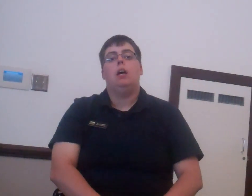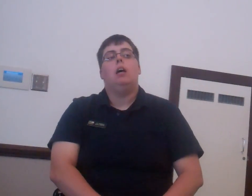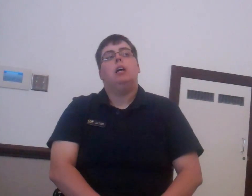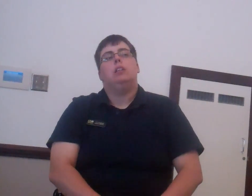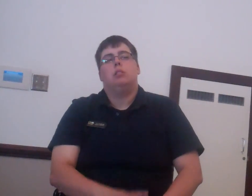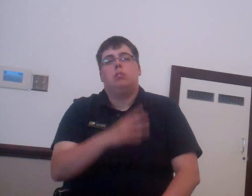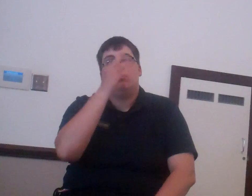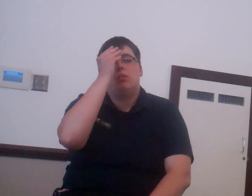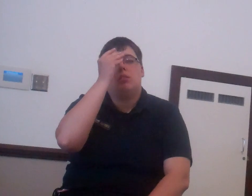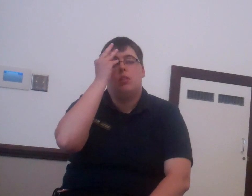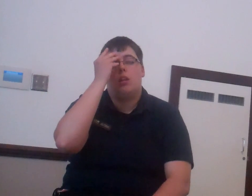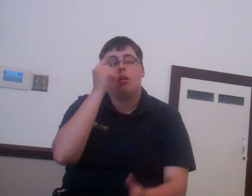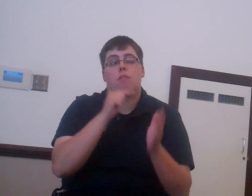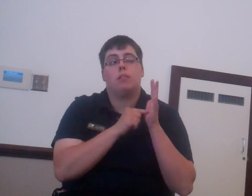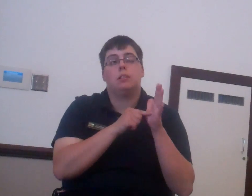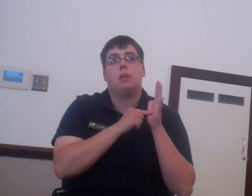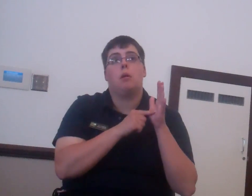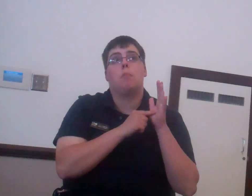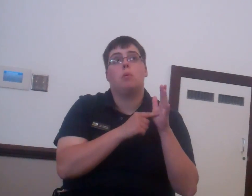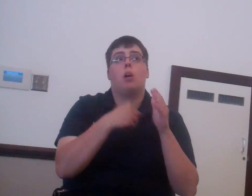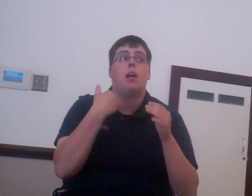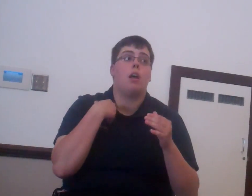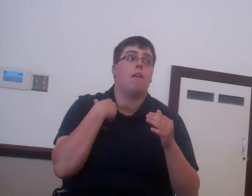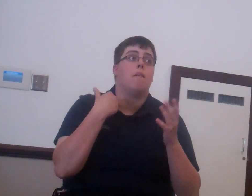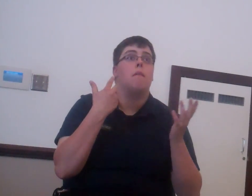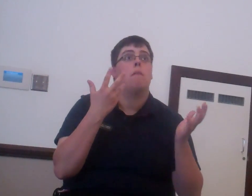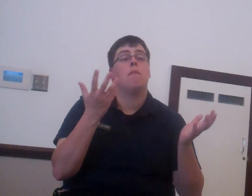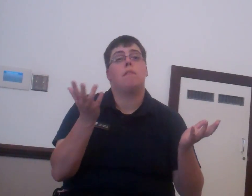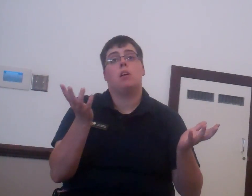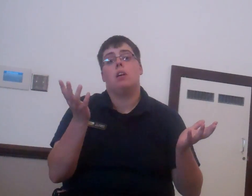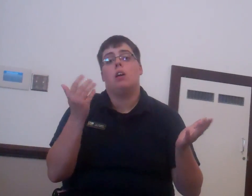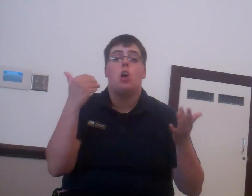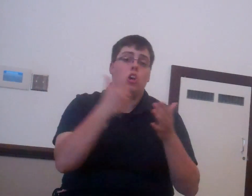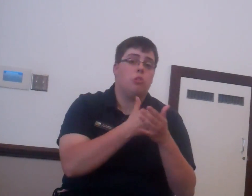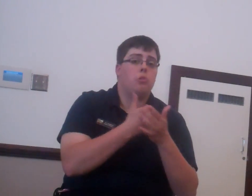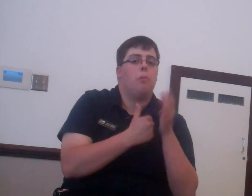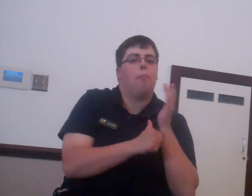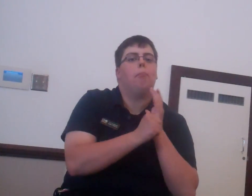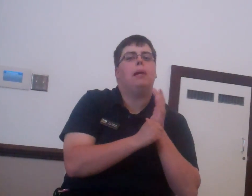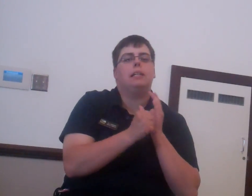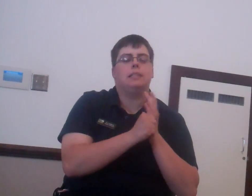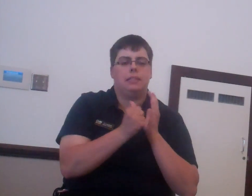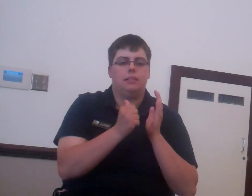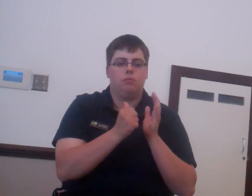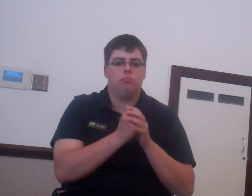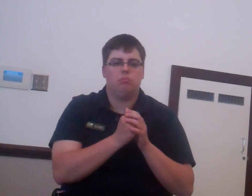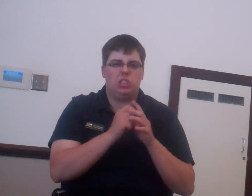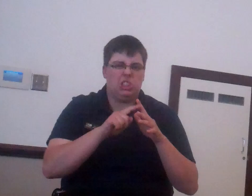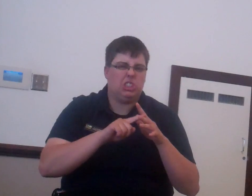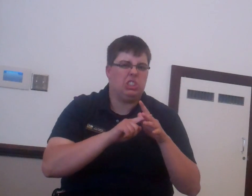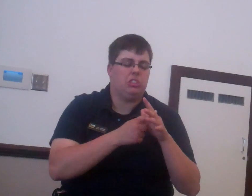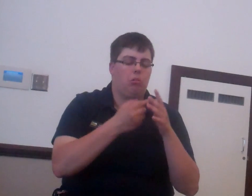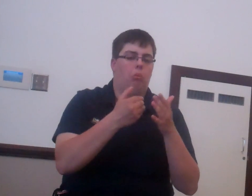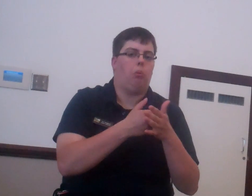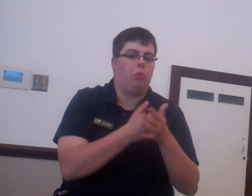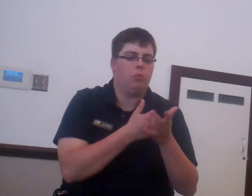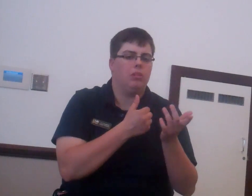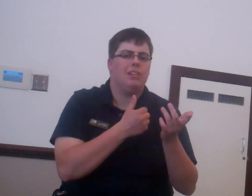there's a new magazine and it's a little baby company and they don't have a real headquarters or anything, and all of the writers are